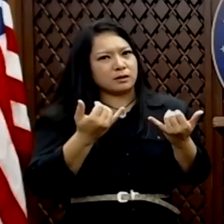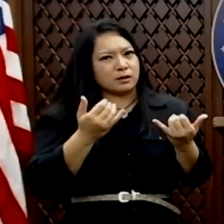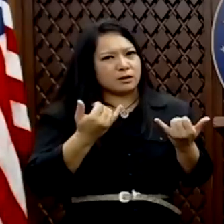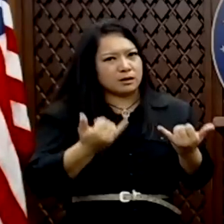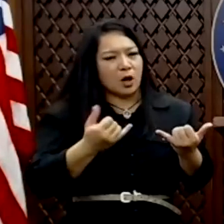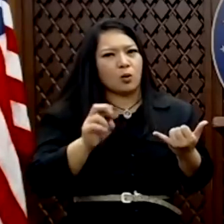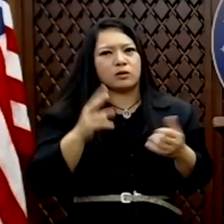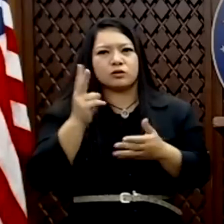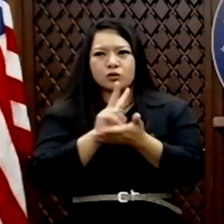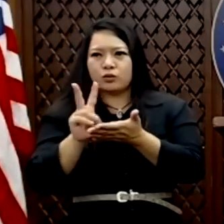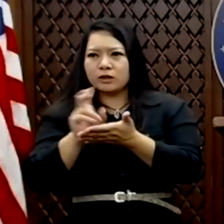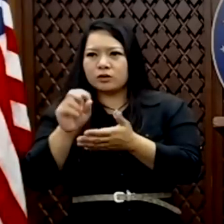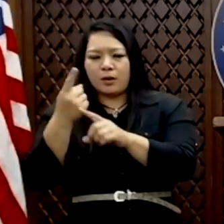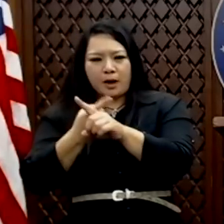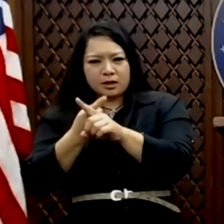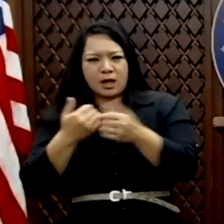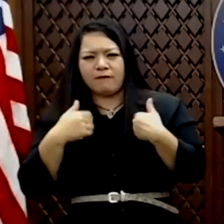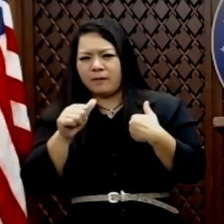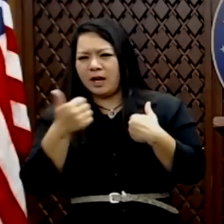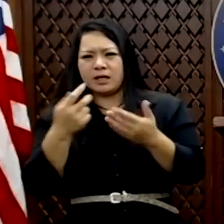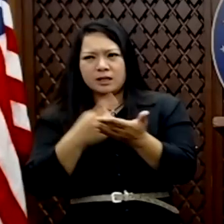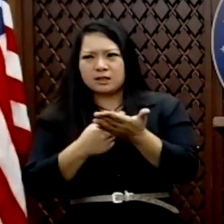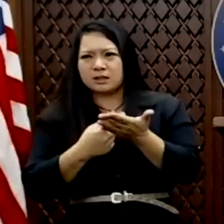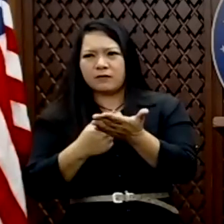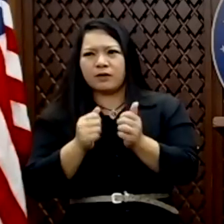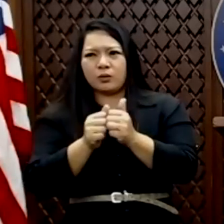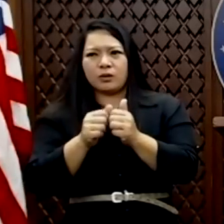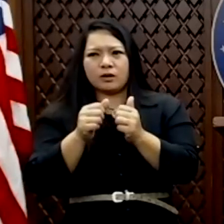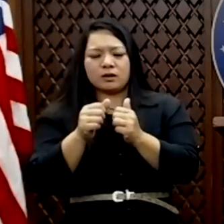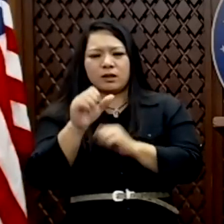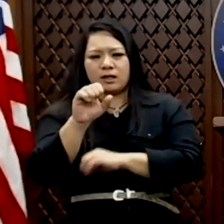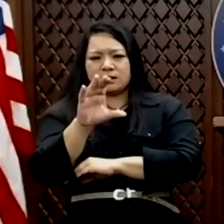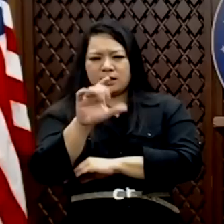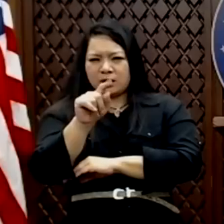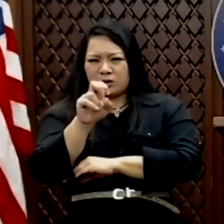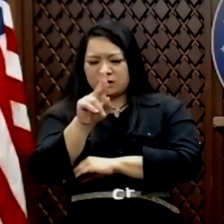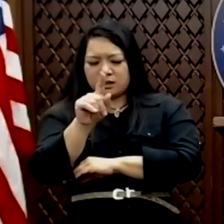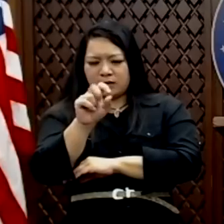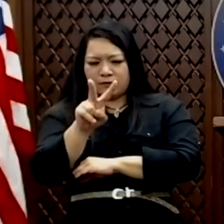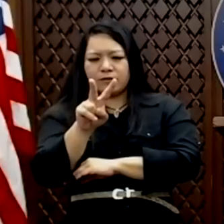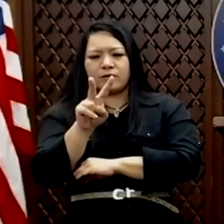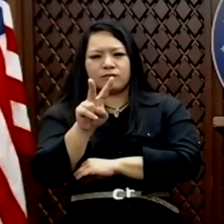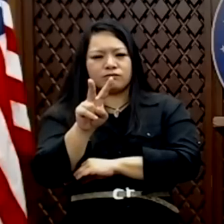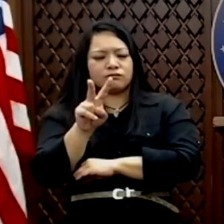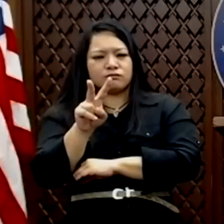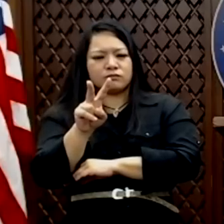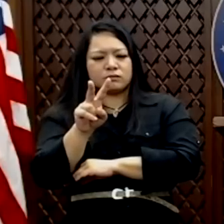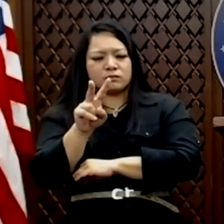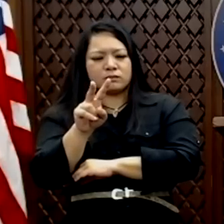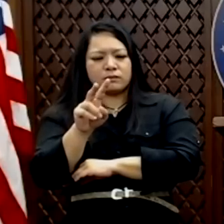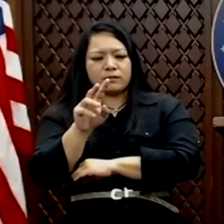month, has there been any discussion in the executive branch to reconsider that and launch some sort of